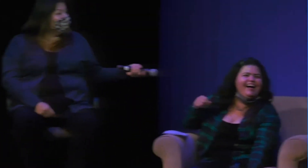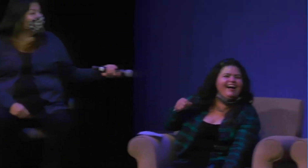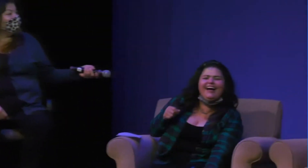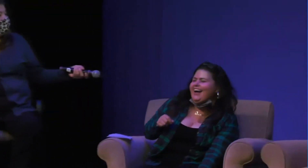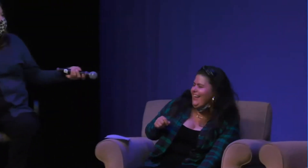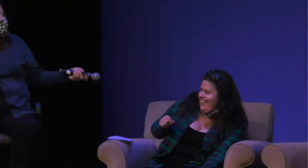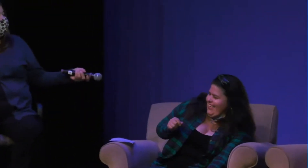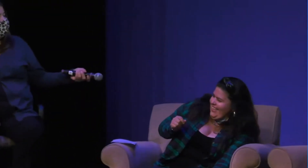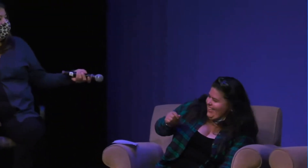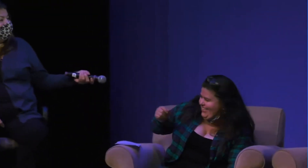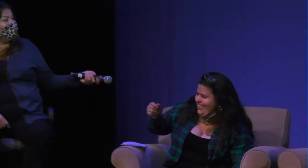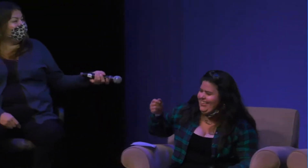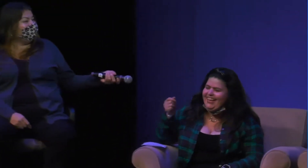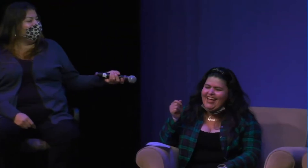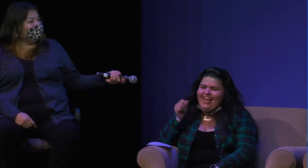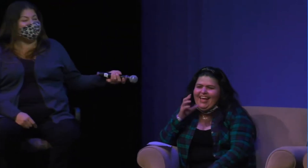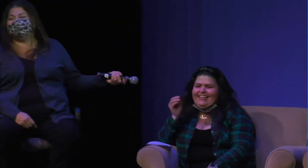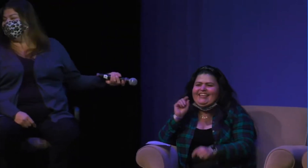not.